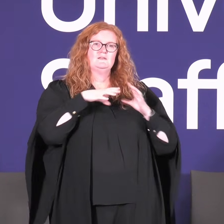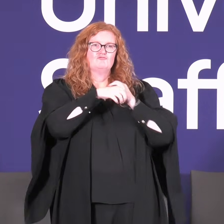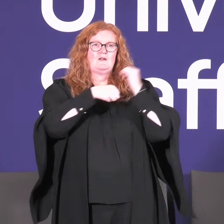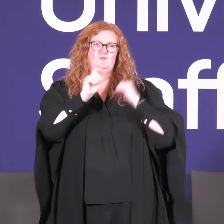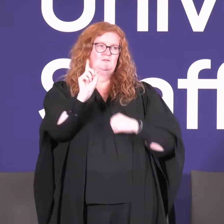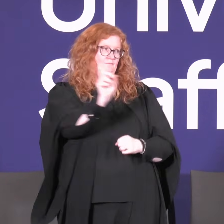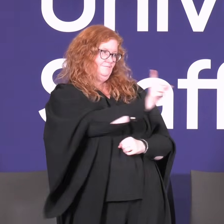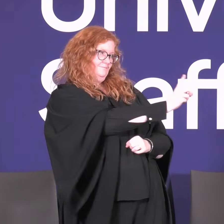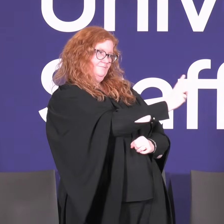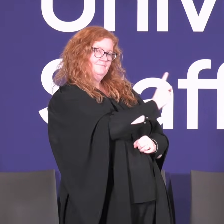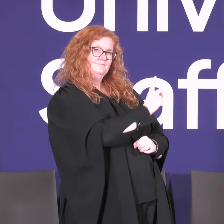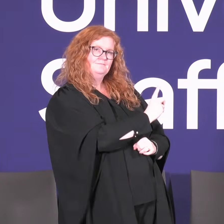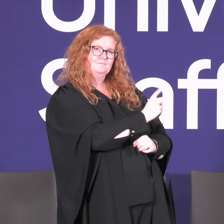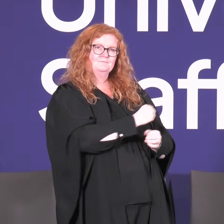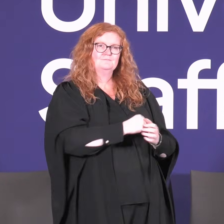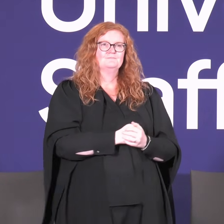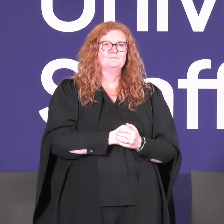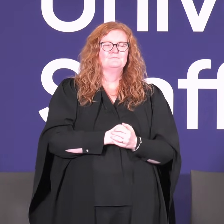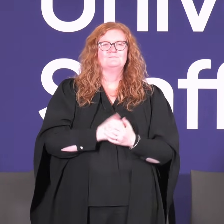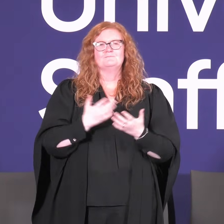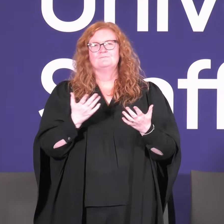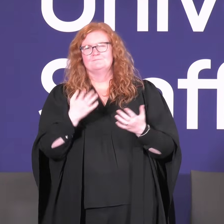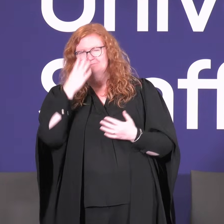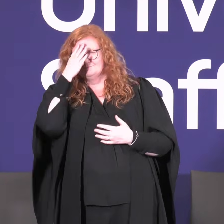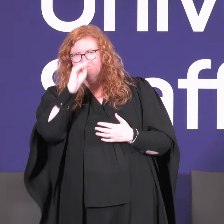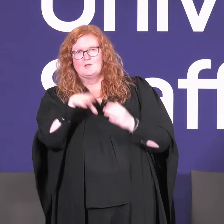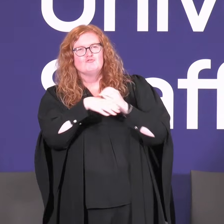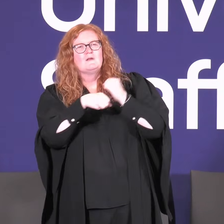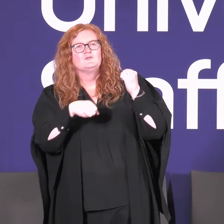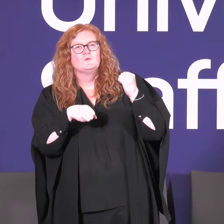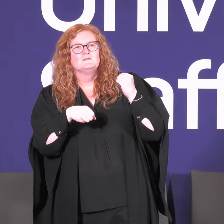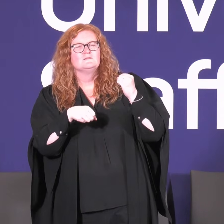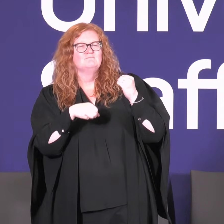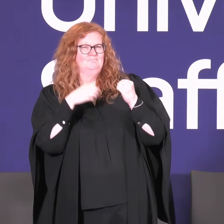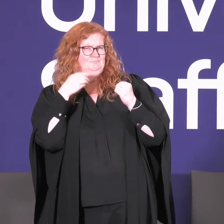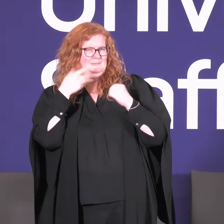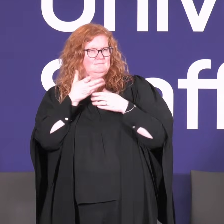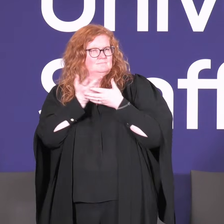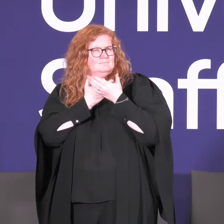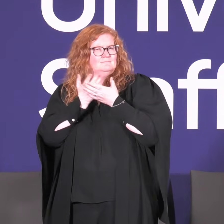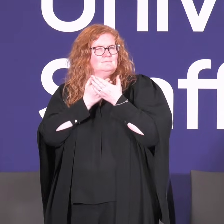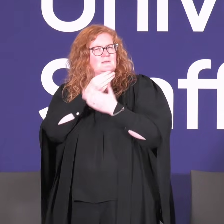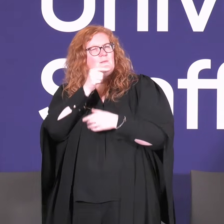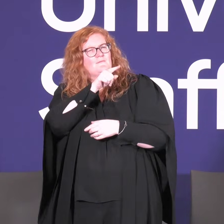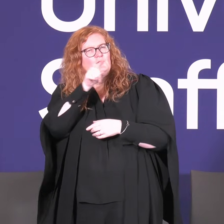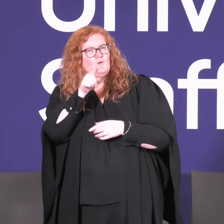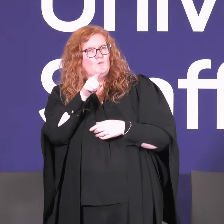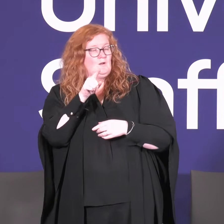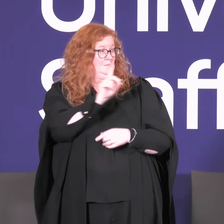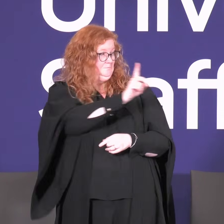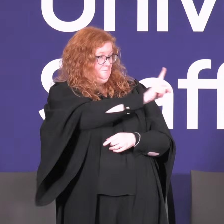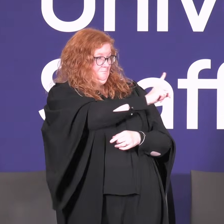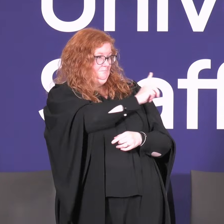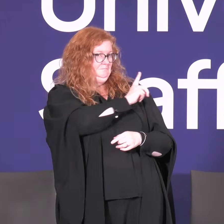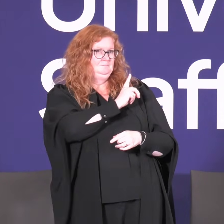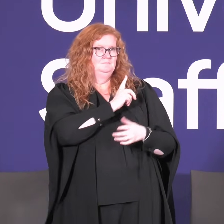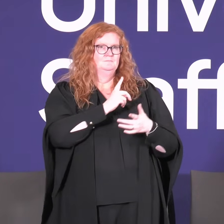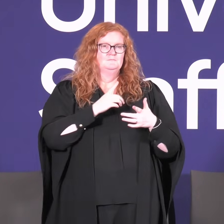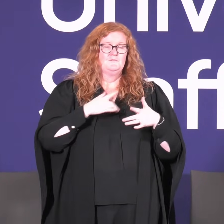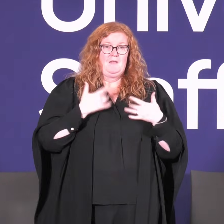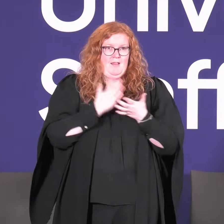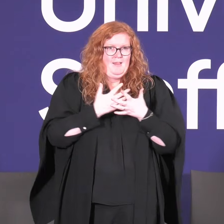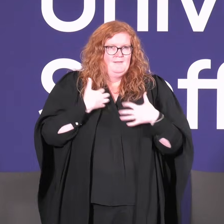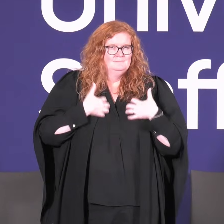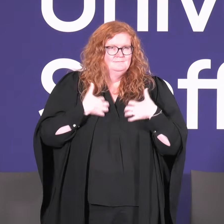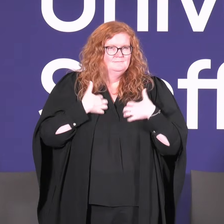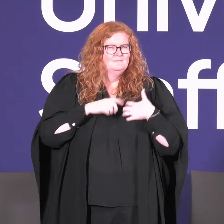graduands. Now, graduands, I know, having spoken to some of you, that crossing the stage is the bit of the day that you are most excited